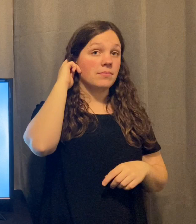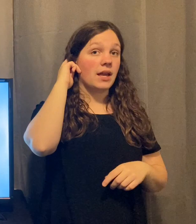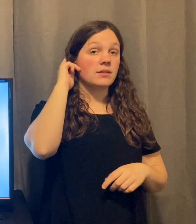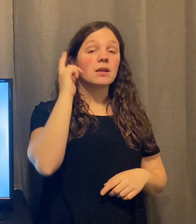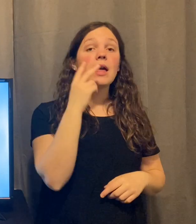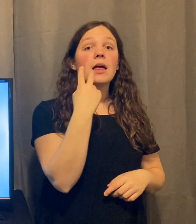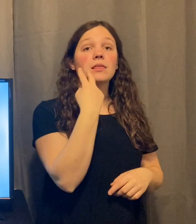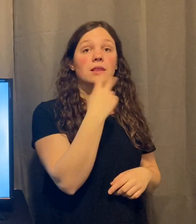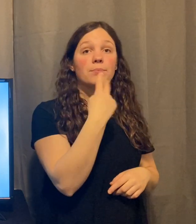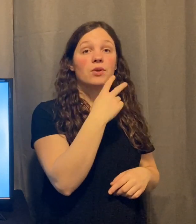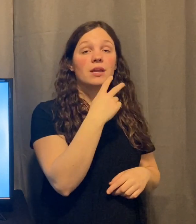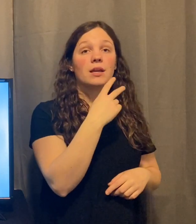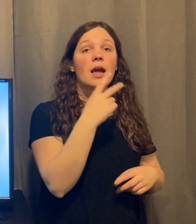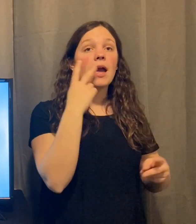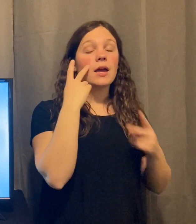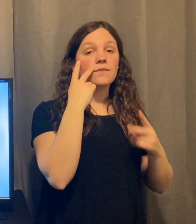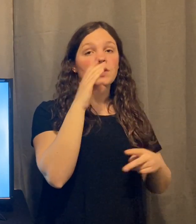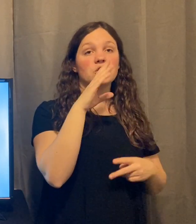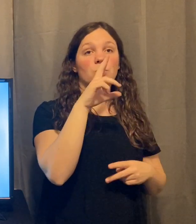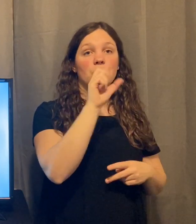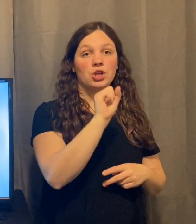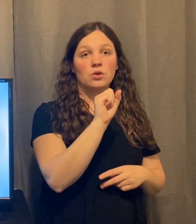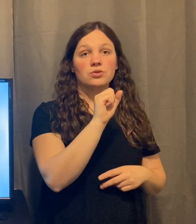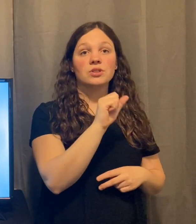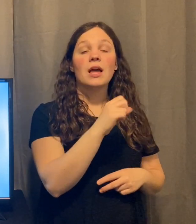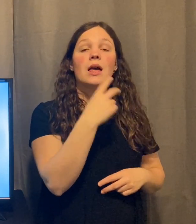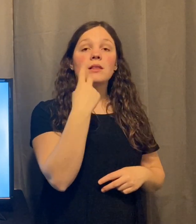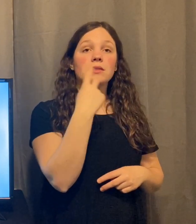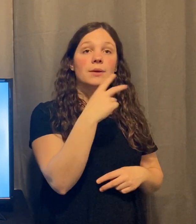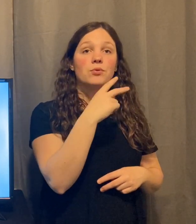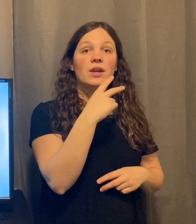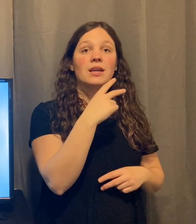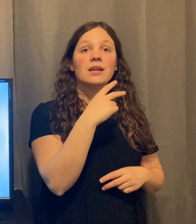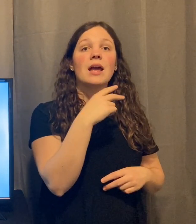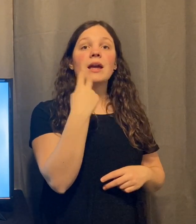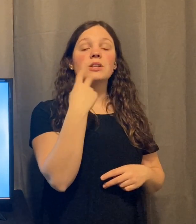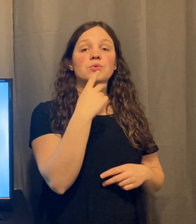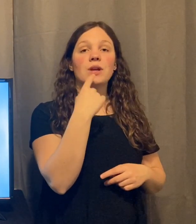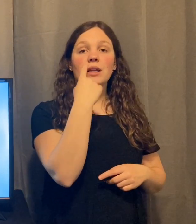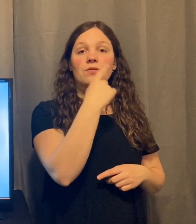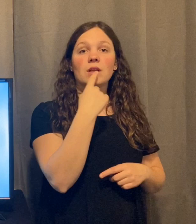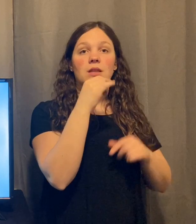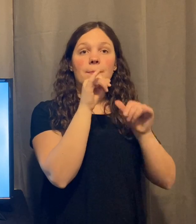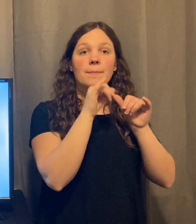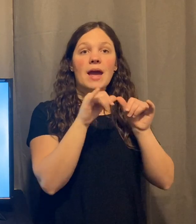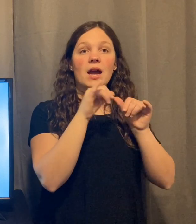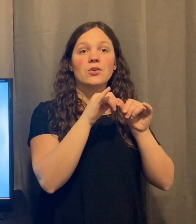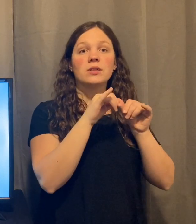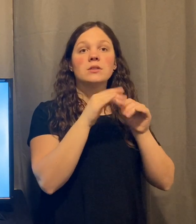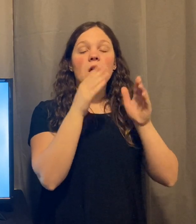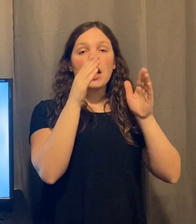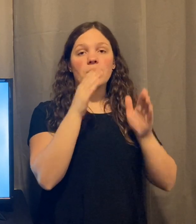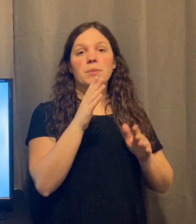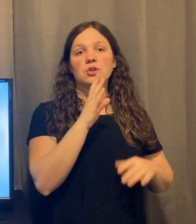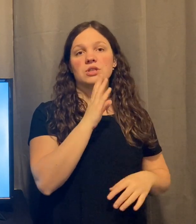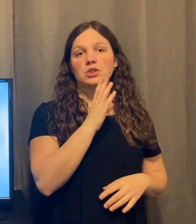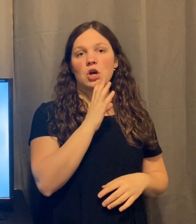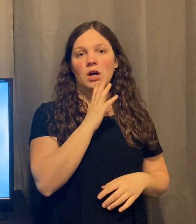implant, lip reading, and visual cues. Lip reading is reading the lip pattern of a person